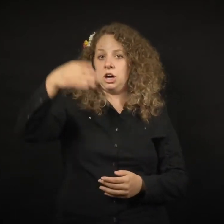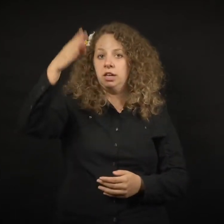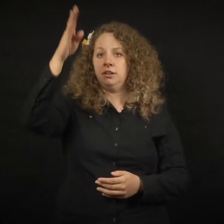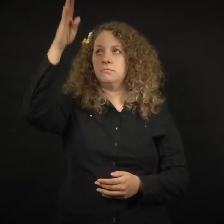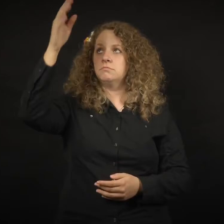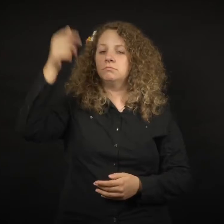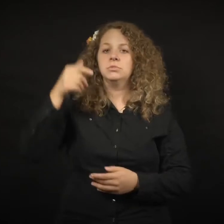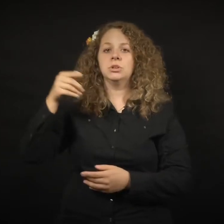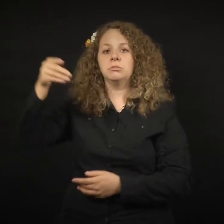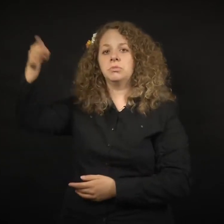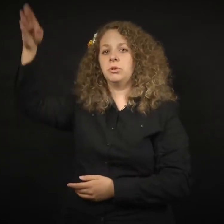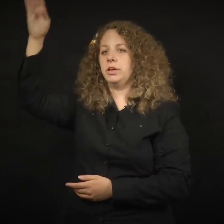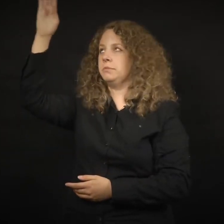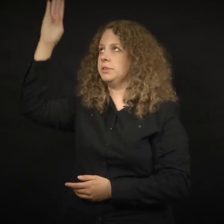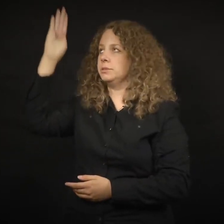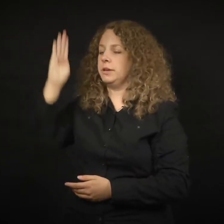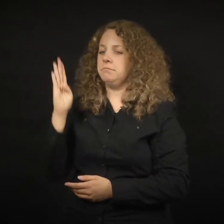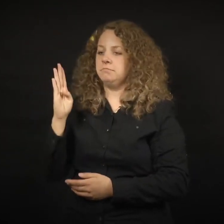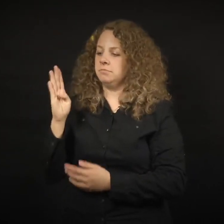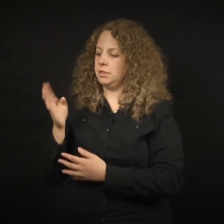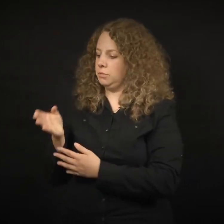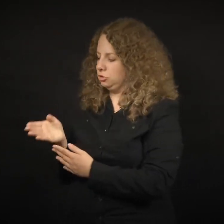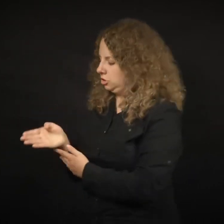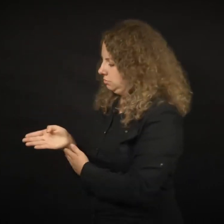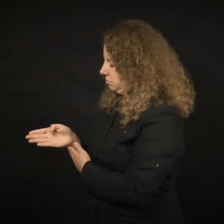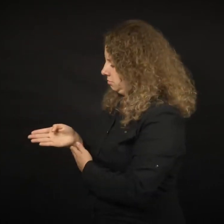God. So going up this way, the motion.